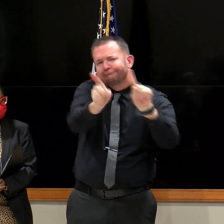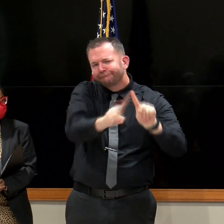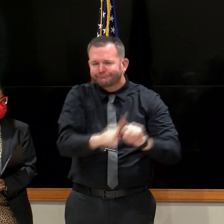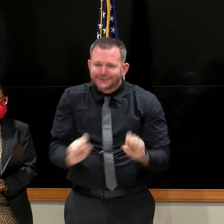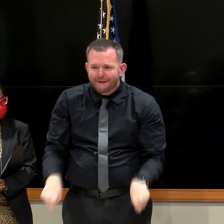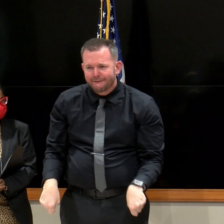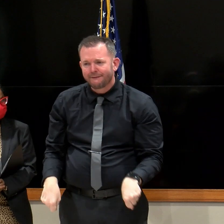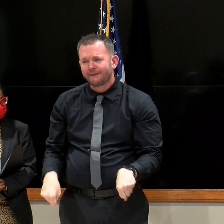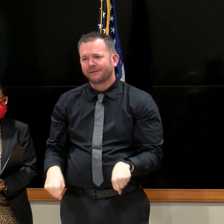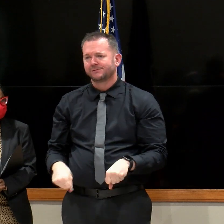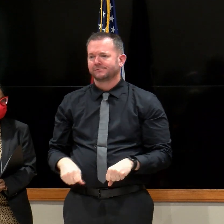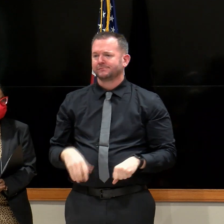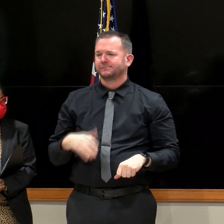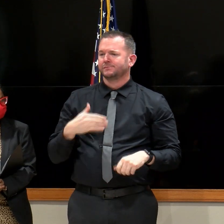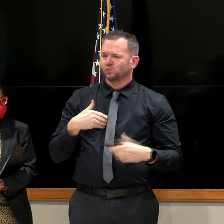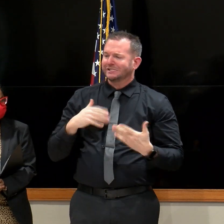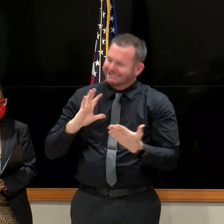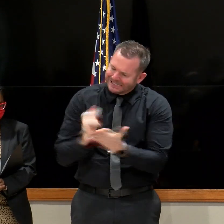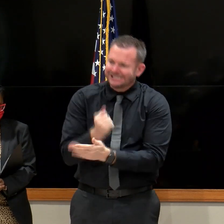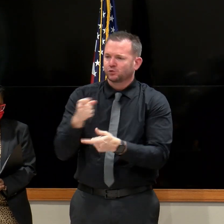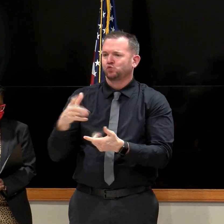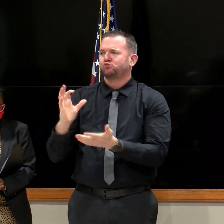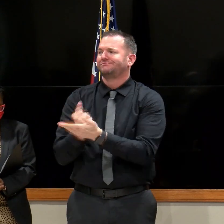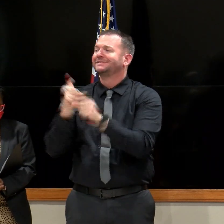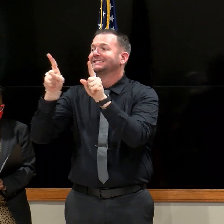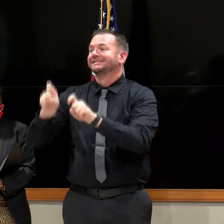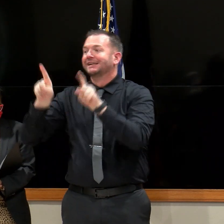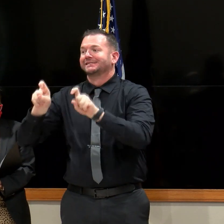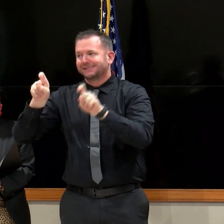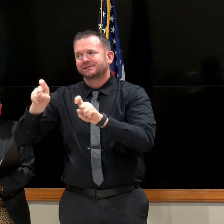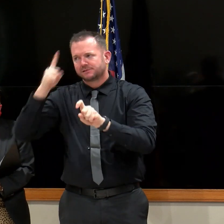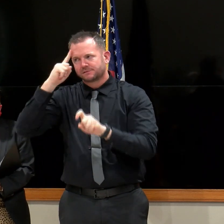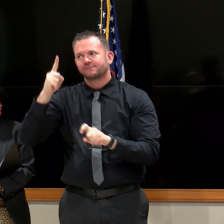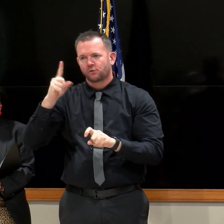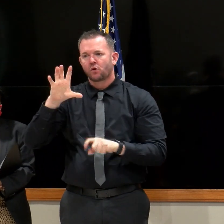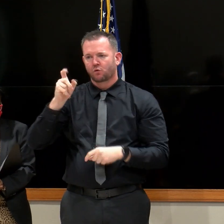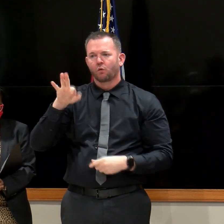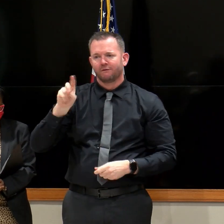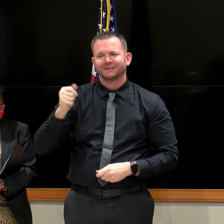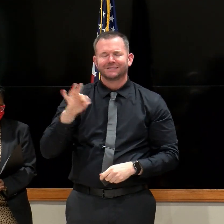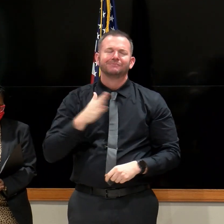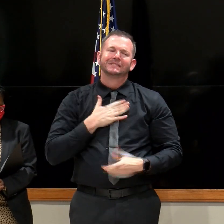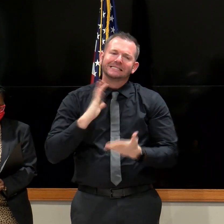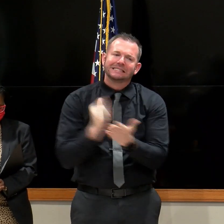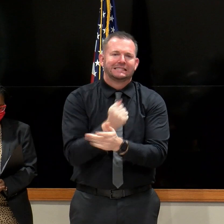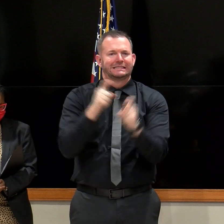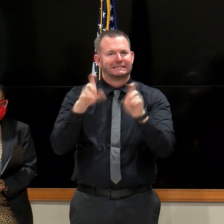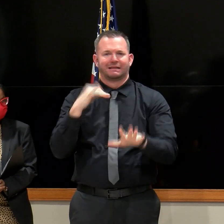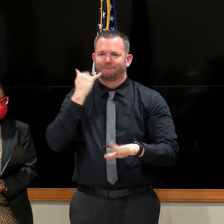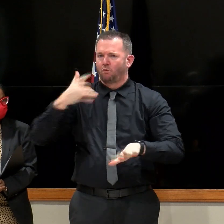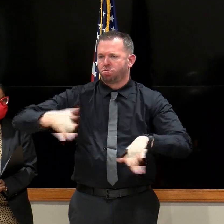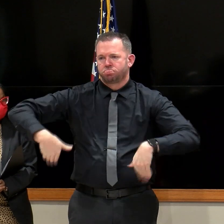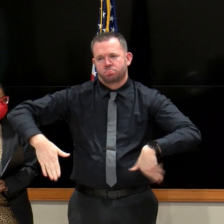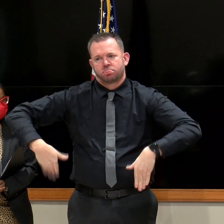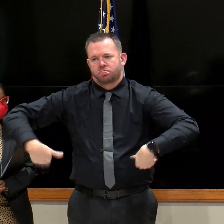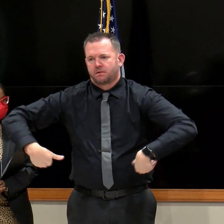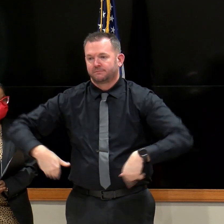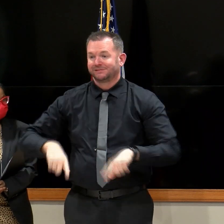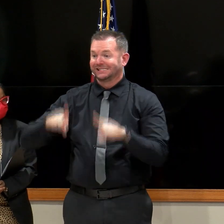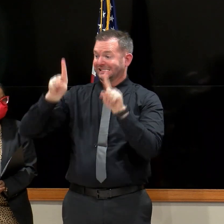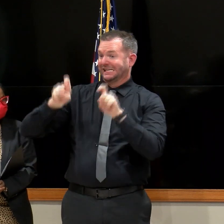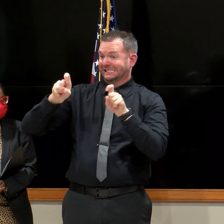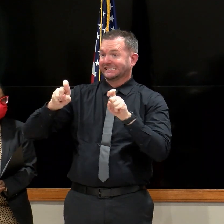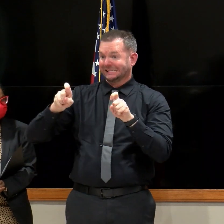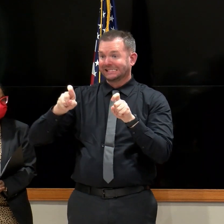let me encourage people to get tested. Okay, please get tested. The City of Houston testing sites will be closed